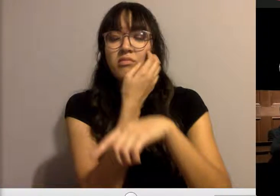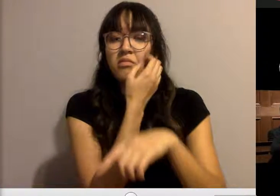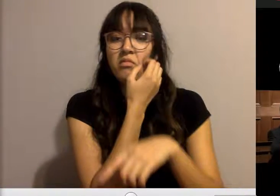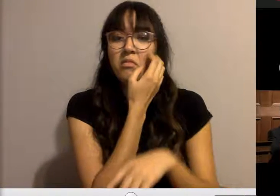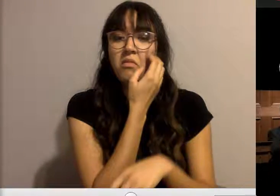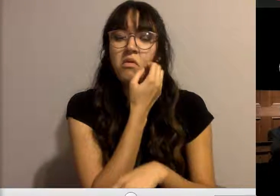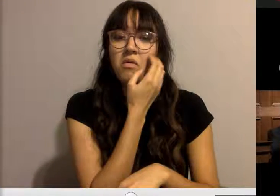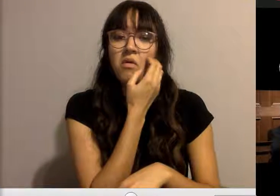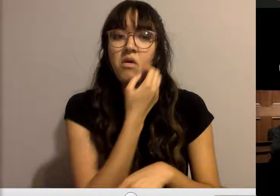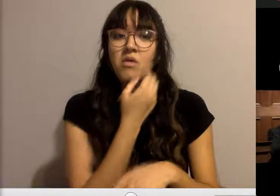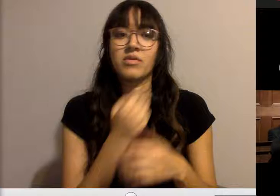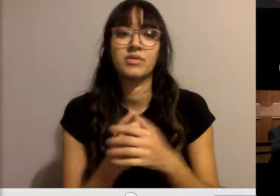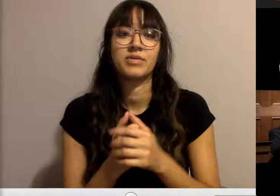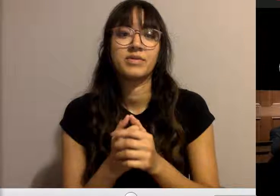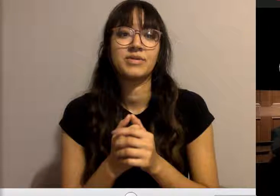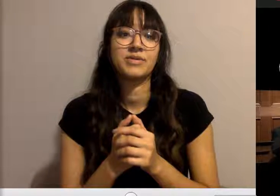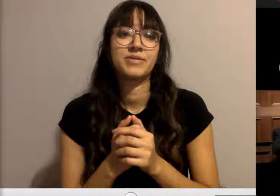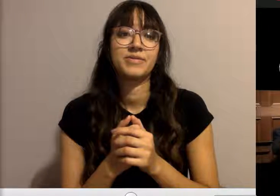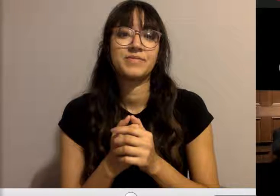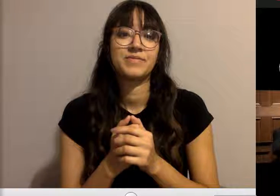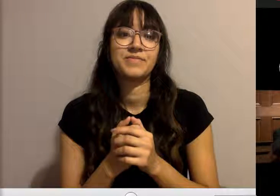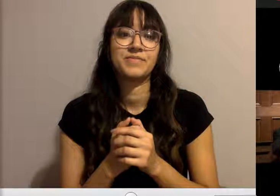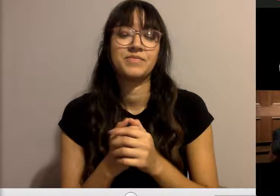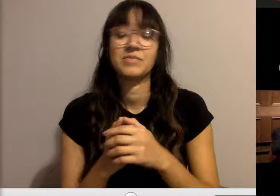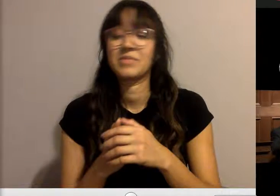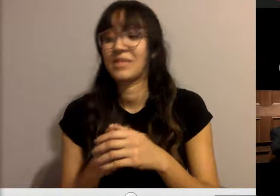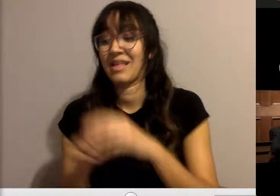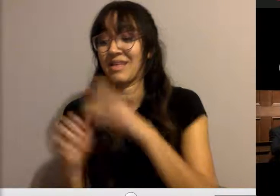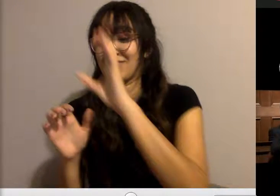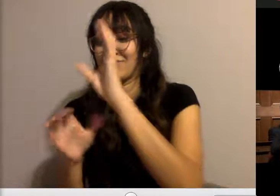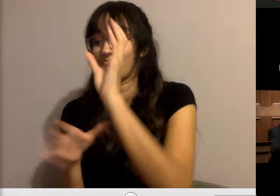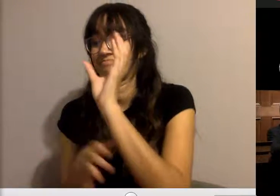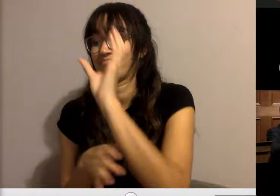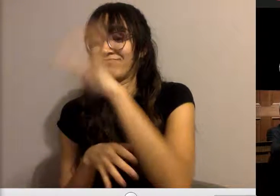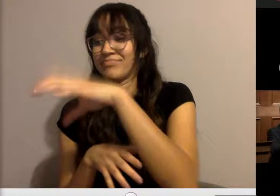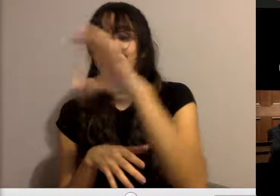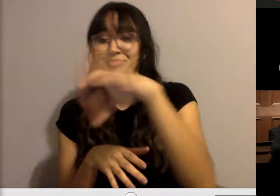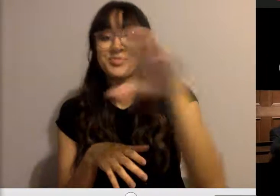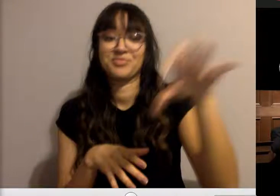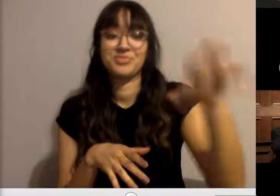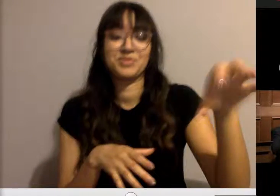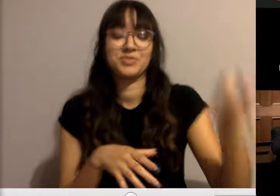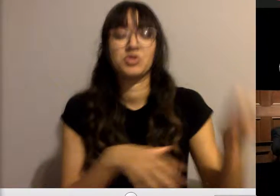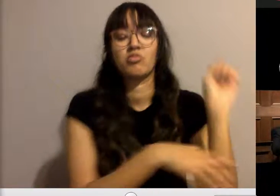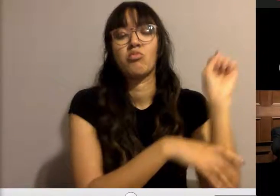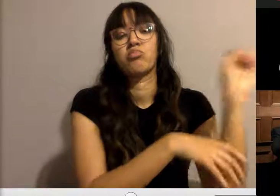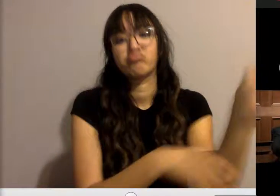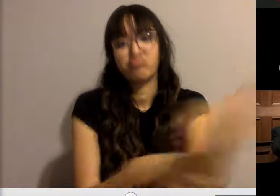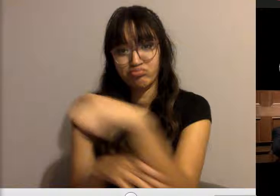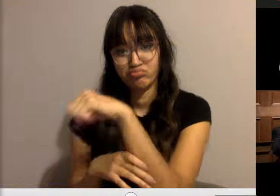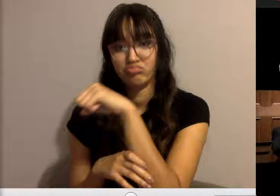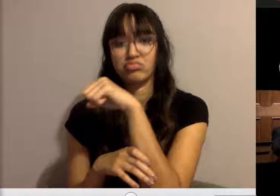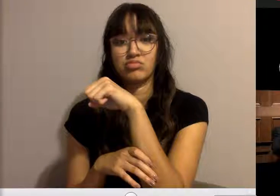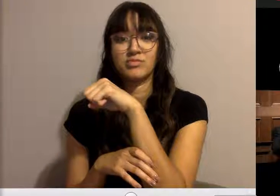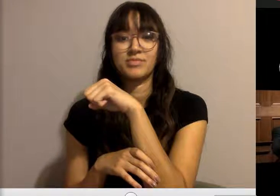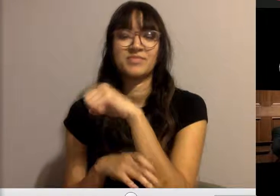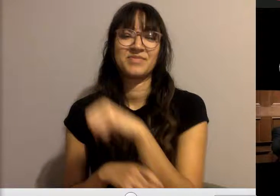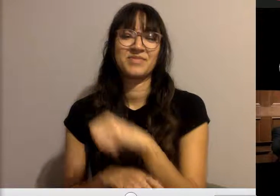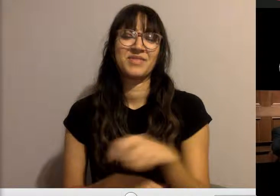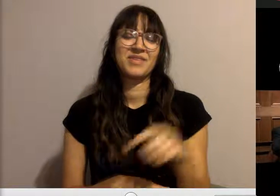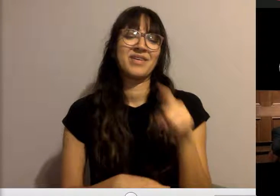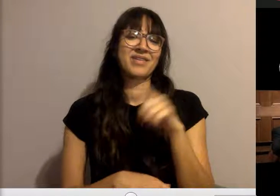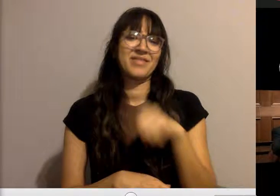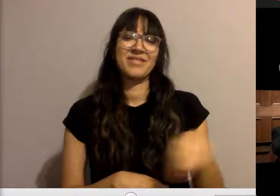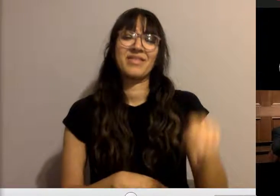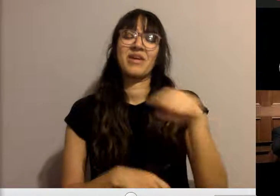Peleset were made ashes. Shardana and the Weshes of the sea, they were made as those that exist not. Right now, he's calling them the people